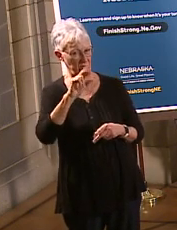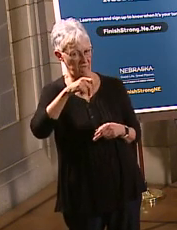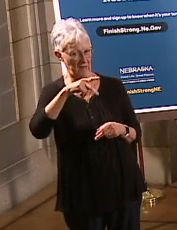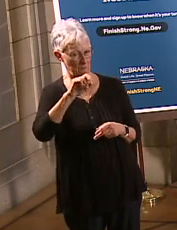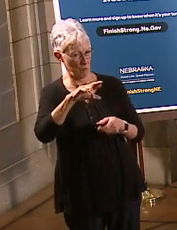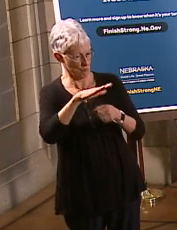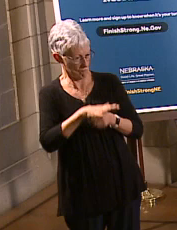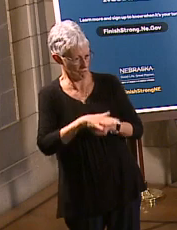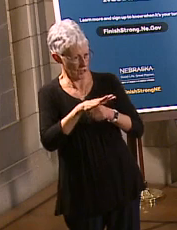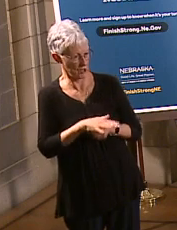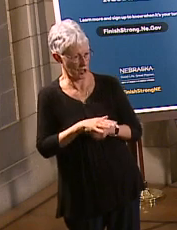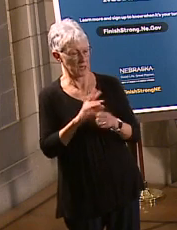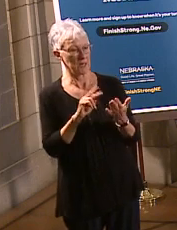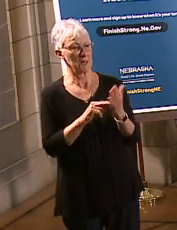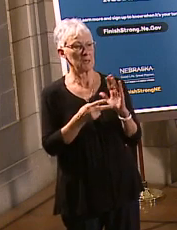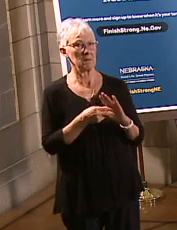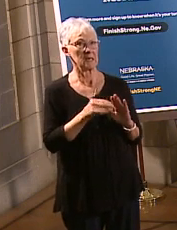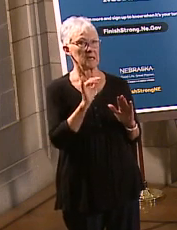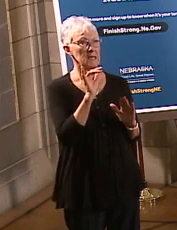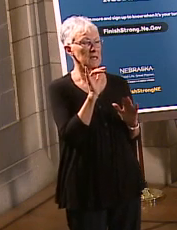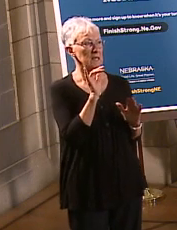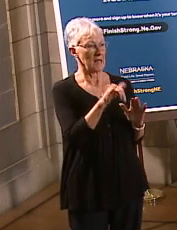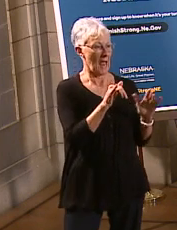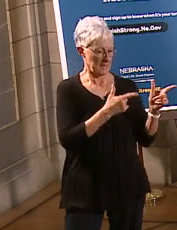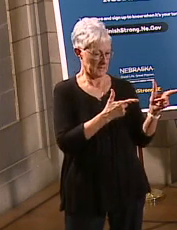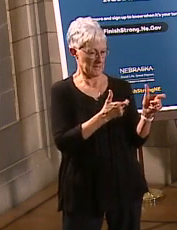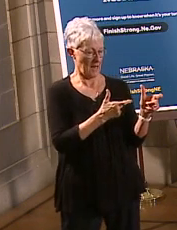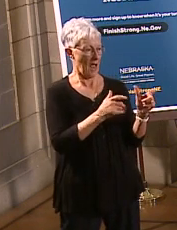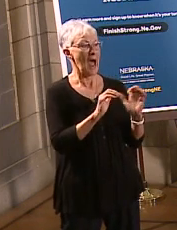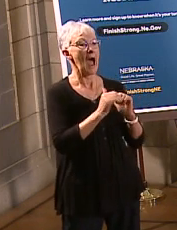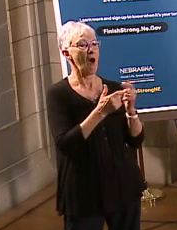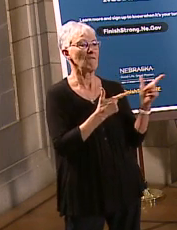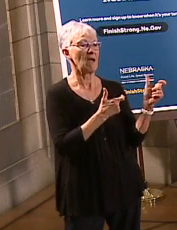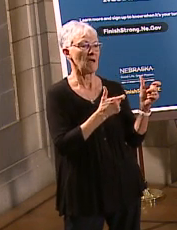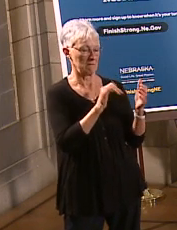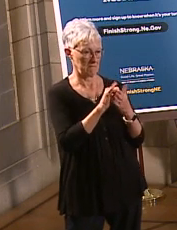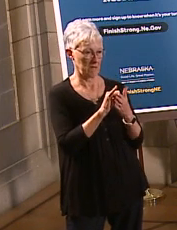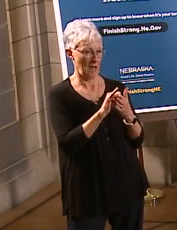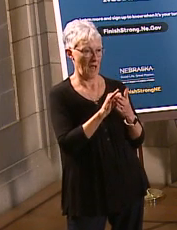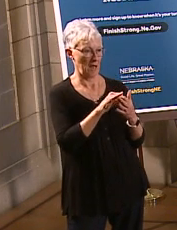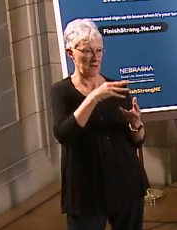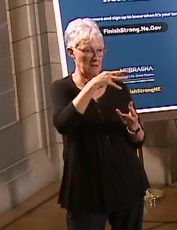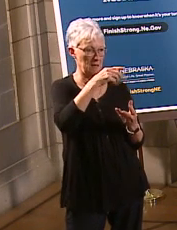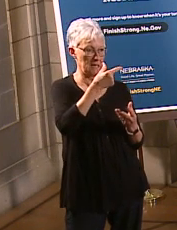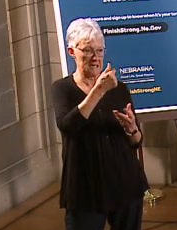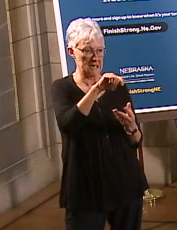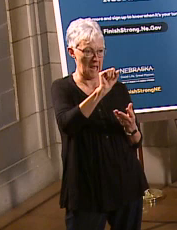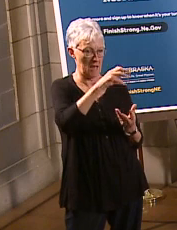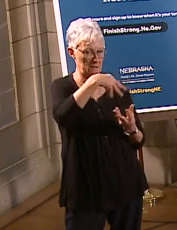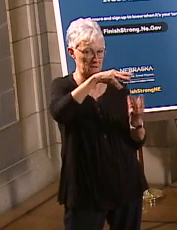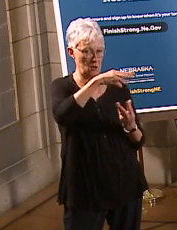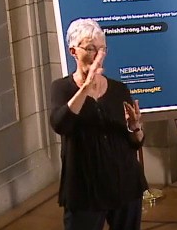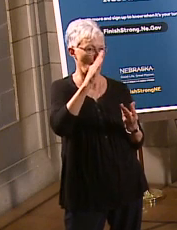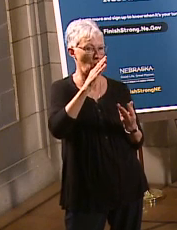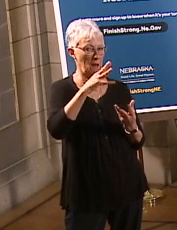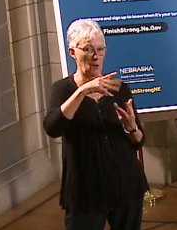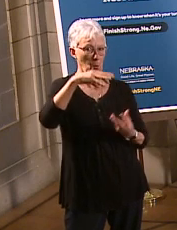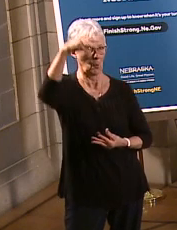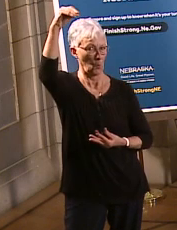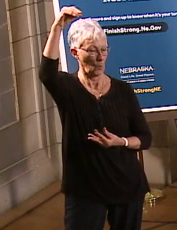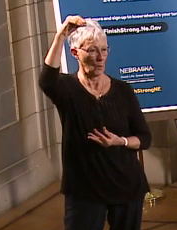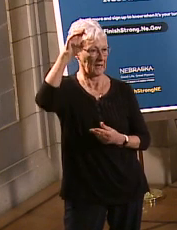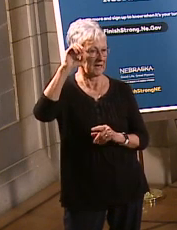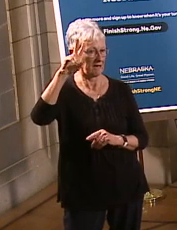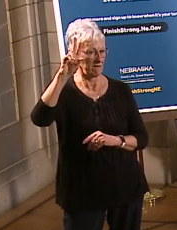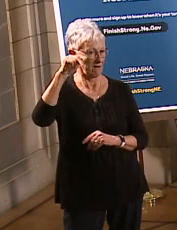the rate that that gasoline will evaporate. Of course, as it evaporates, it's putting vapors into the air. So we